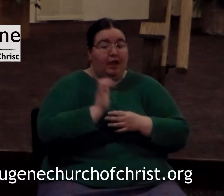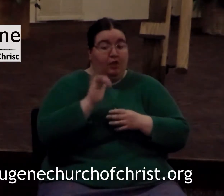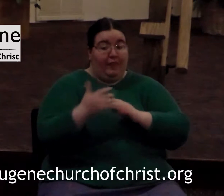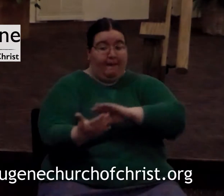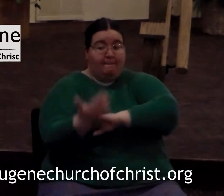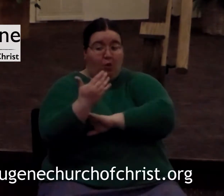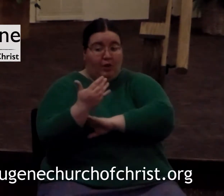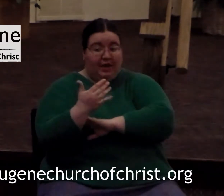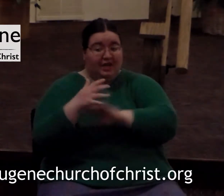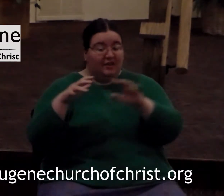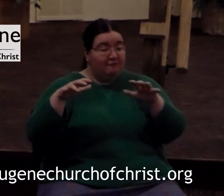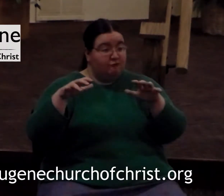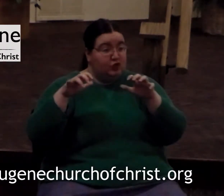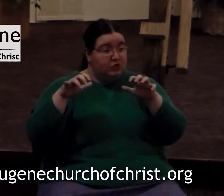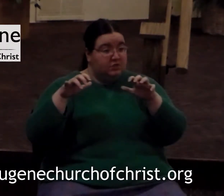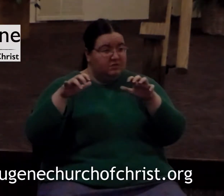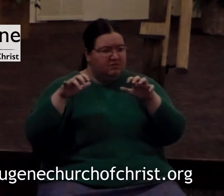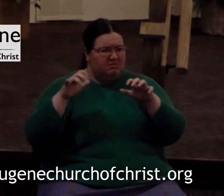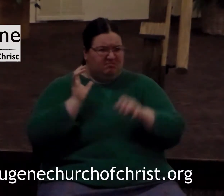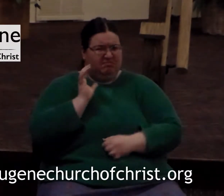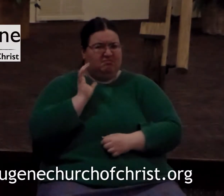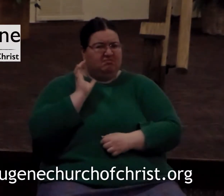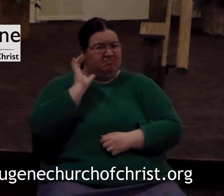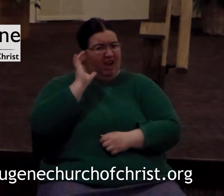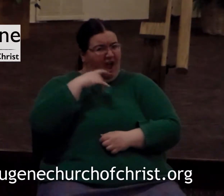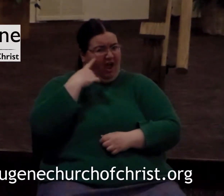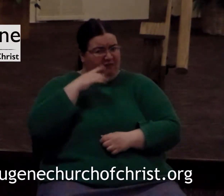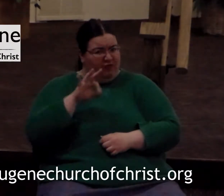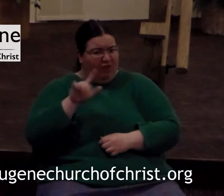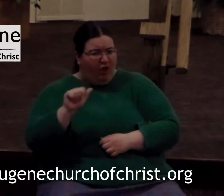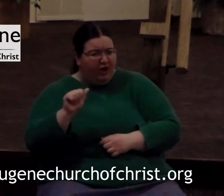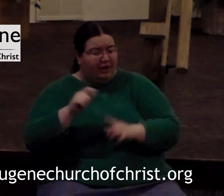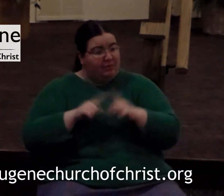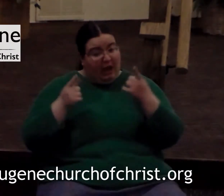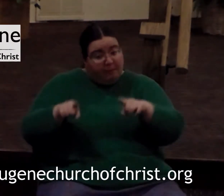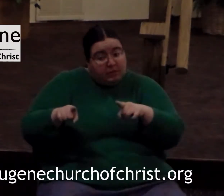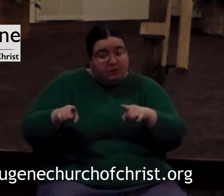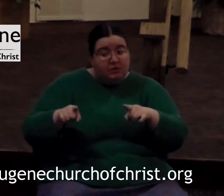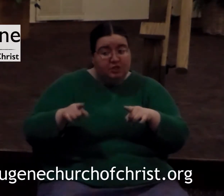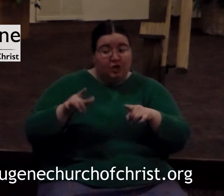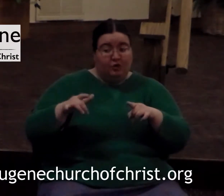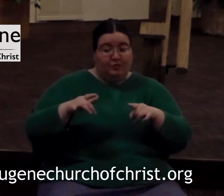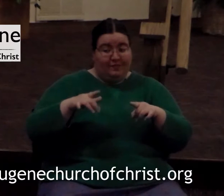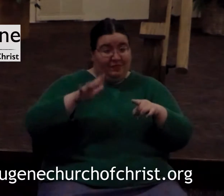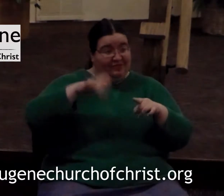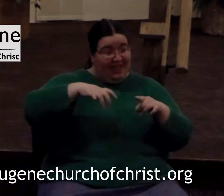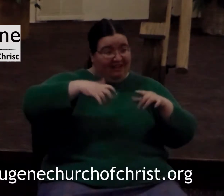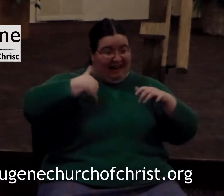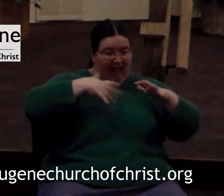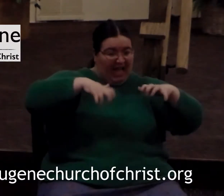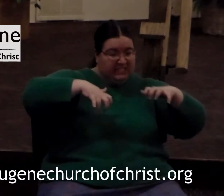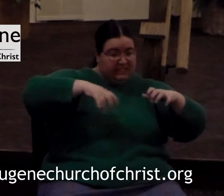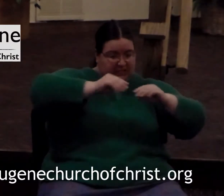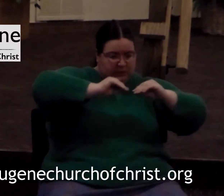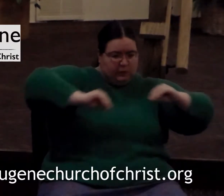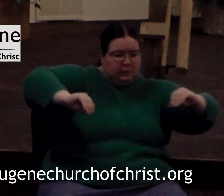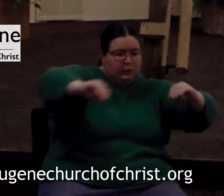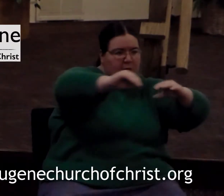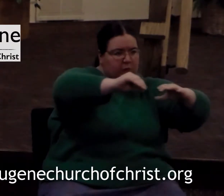Florida that time of year. And there's ice on this space shuttle. The ring is too cold, doesn't seal properly. And so when they take off, there's a leak